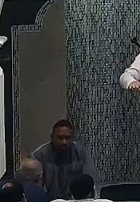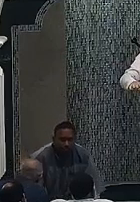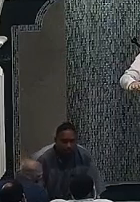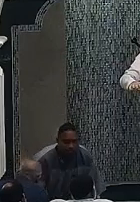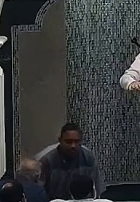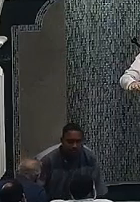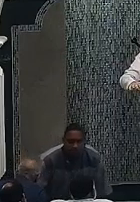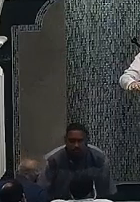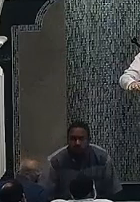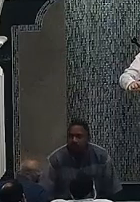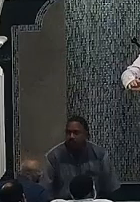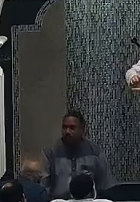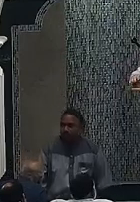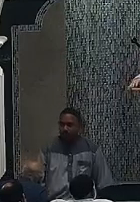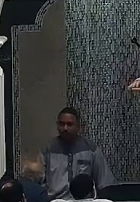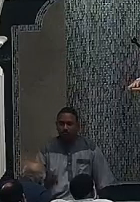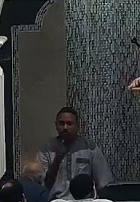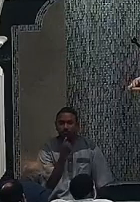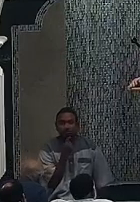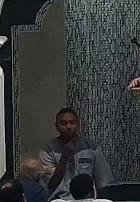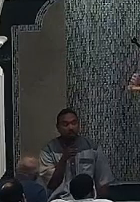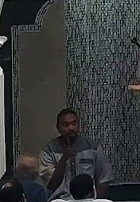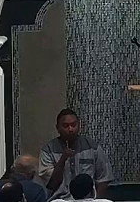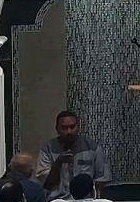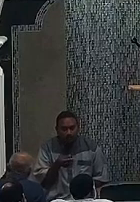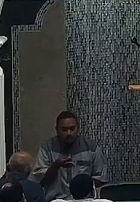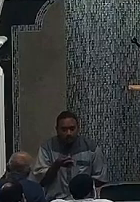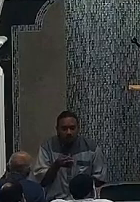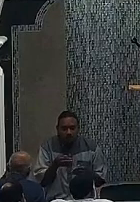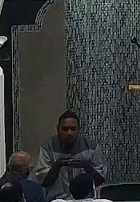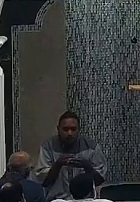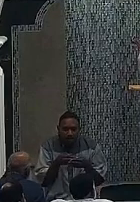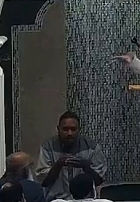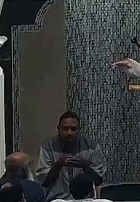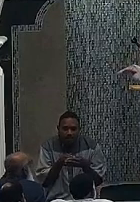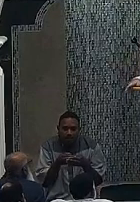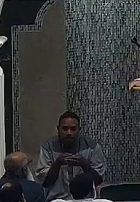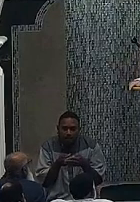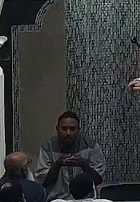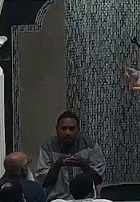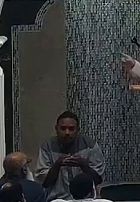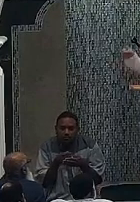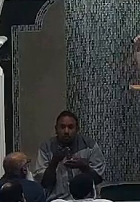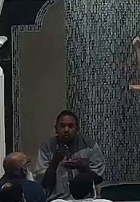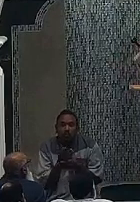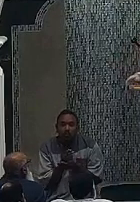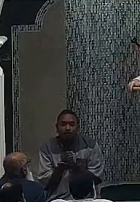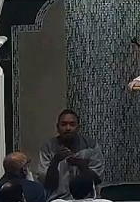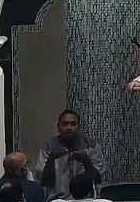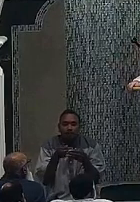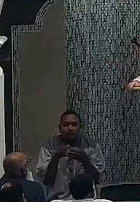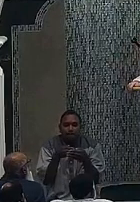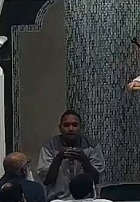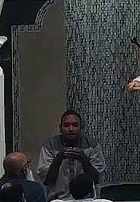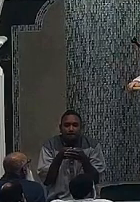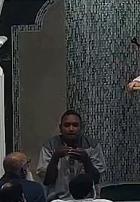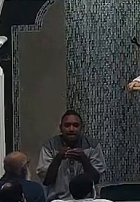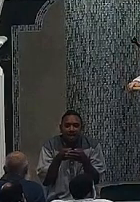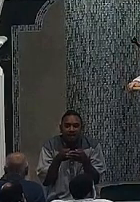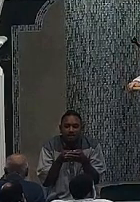I would like to be the first person to put me down for that debit order, inshallah.